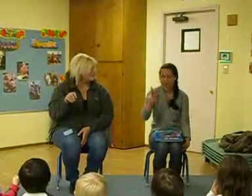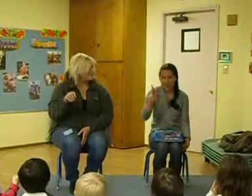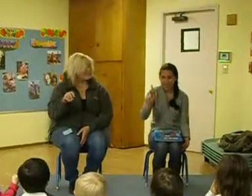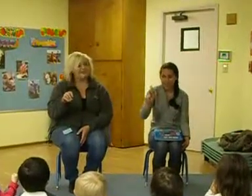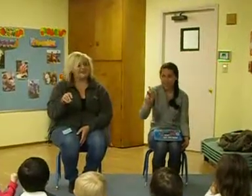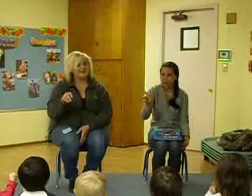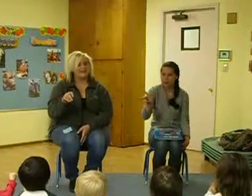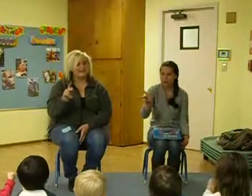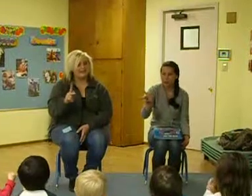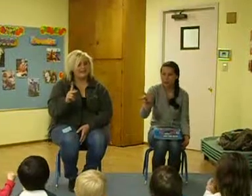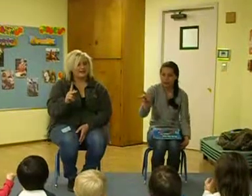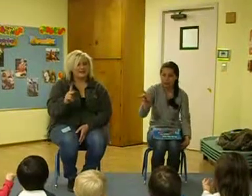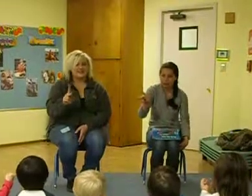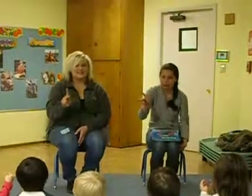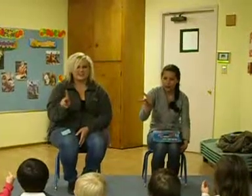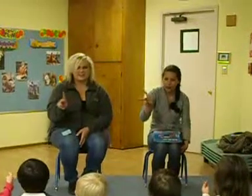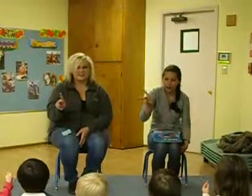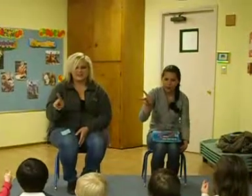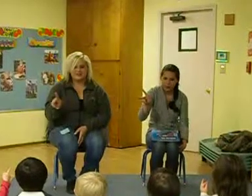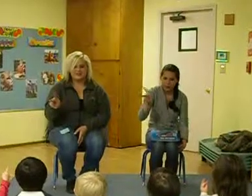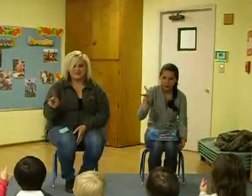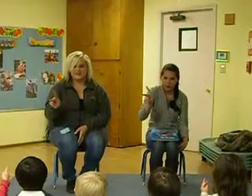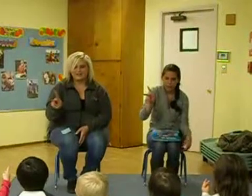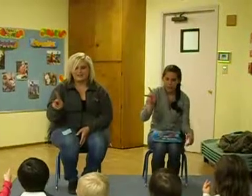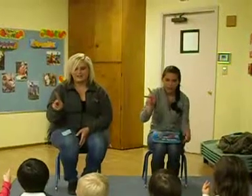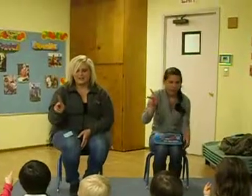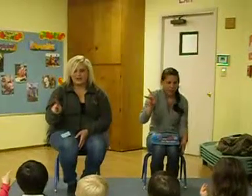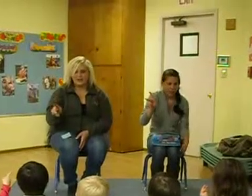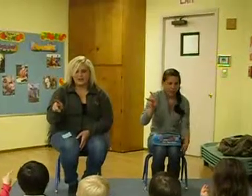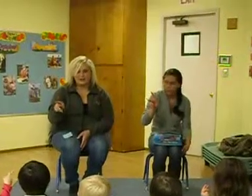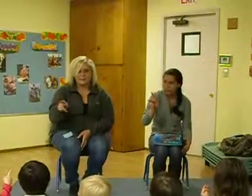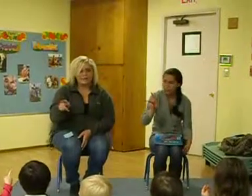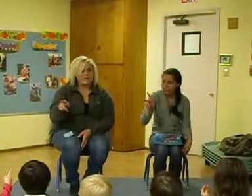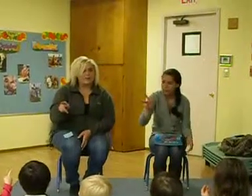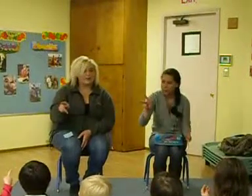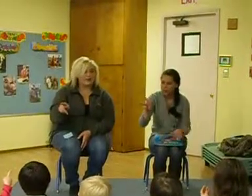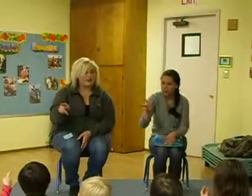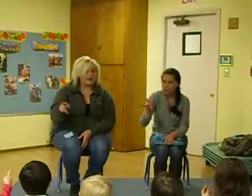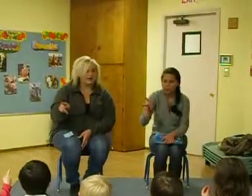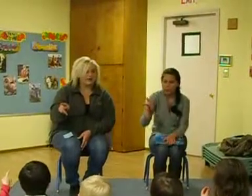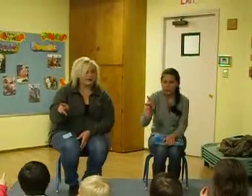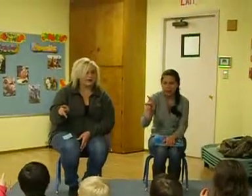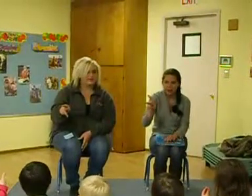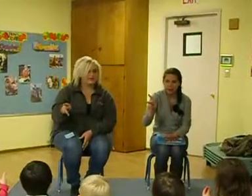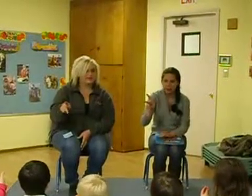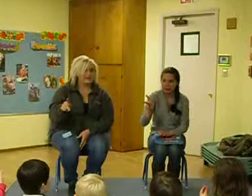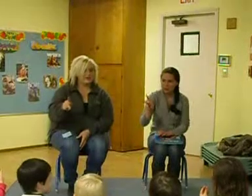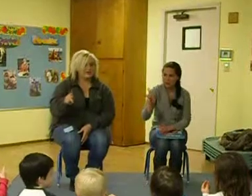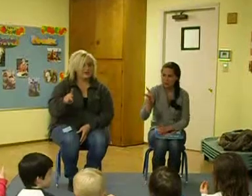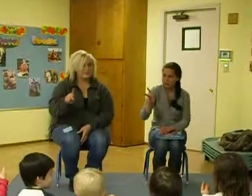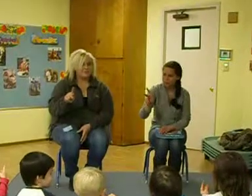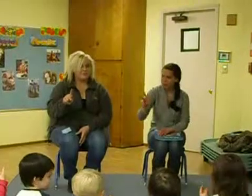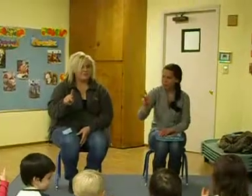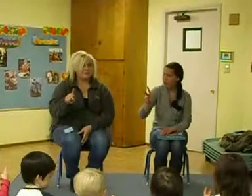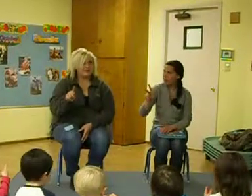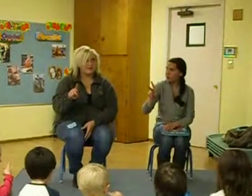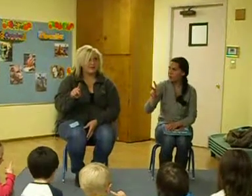K. This one's kind of hard. It is kind of hard. Oh, couple. Got it. Yeah. All right.